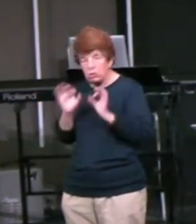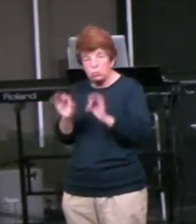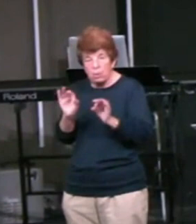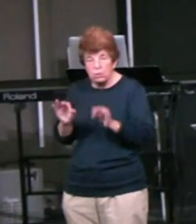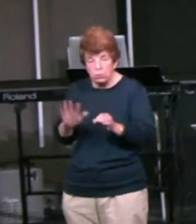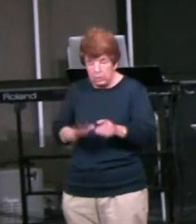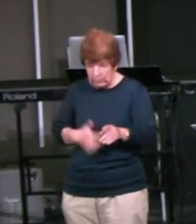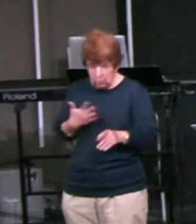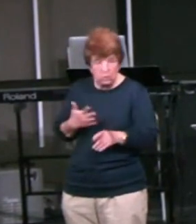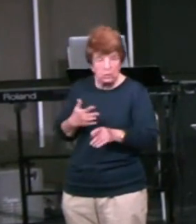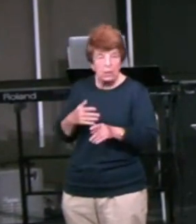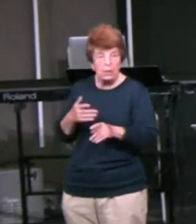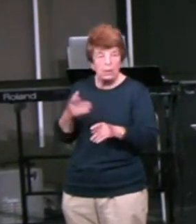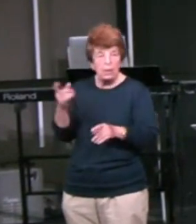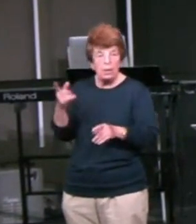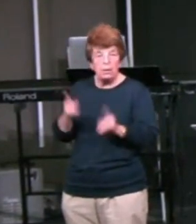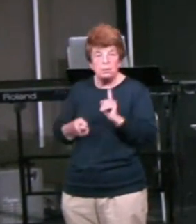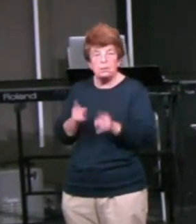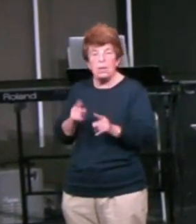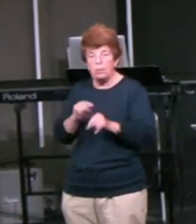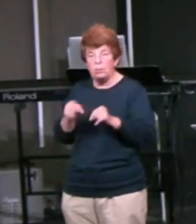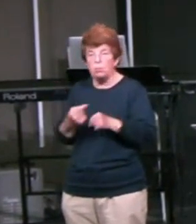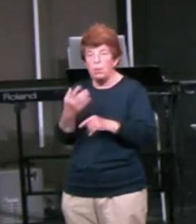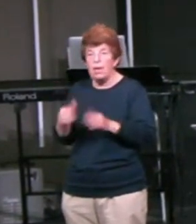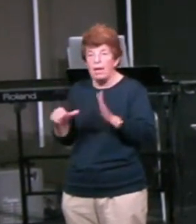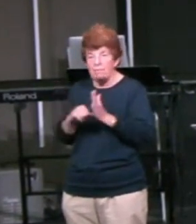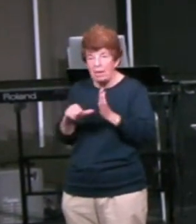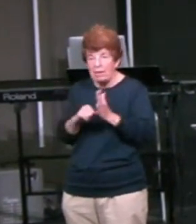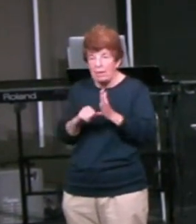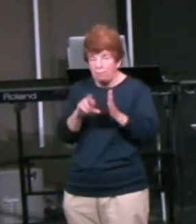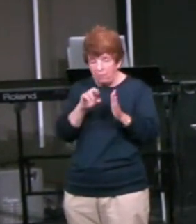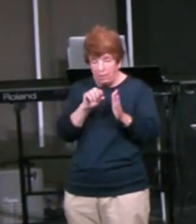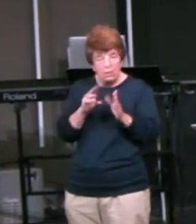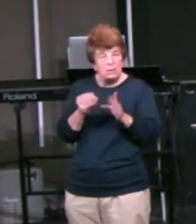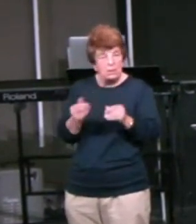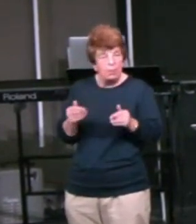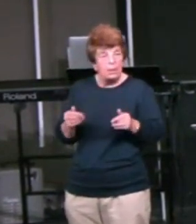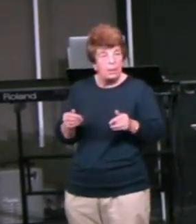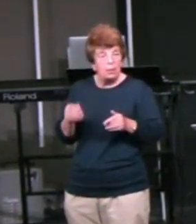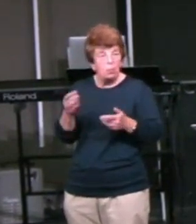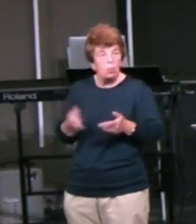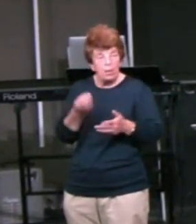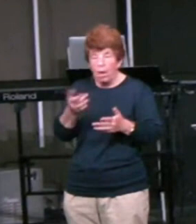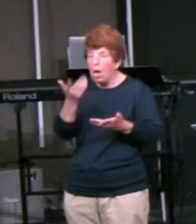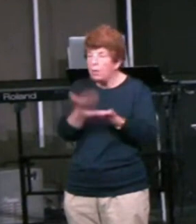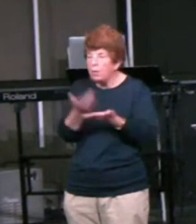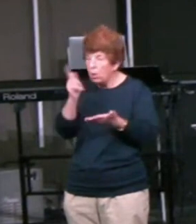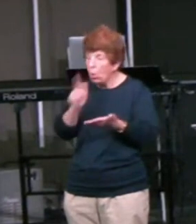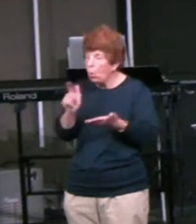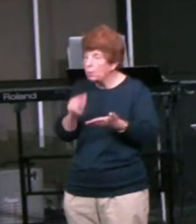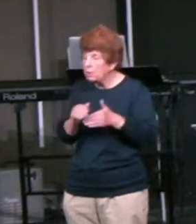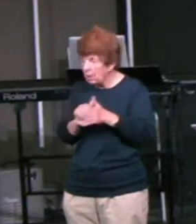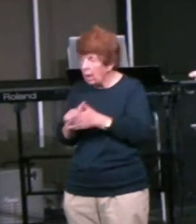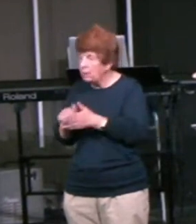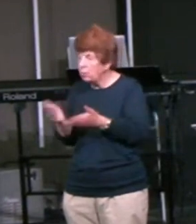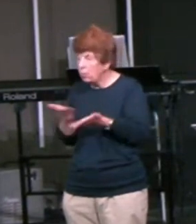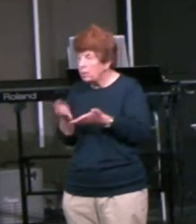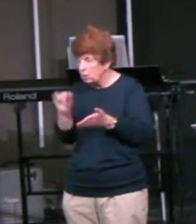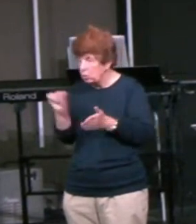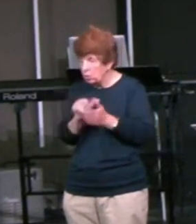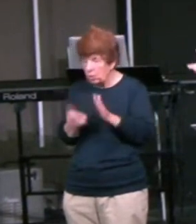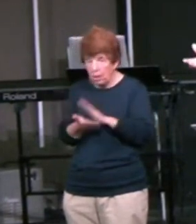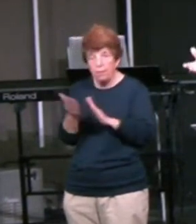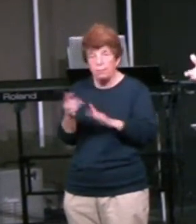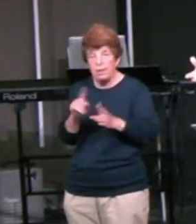our attention as church members. Sometimes we have funding there that we're waiting on the Lord to guide us as to where it should go.